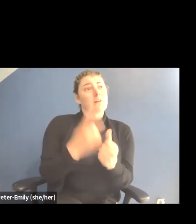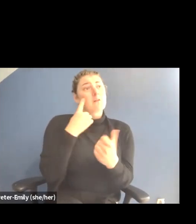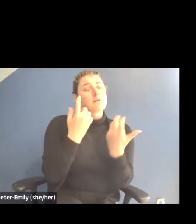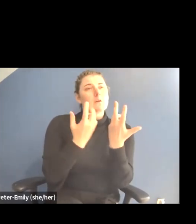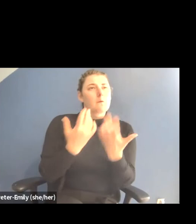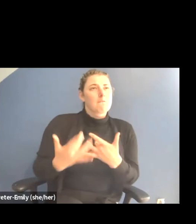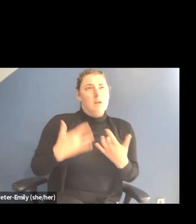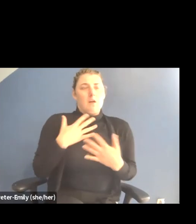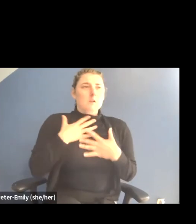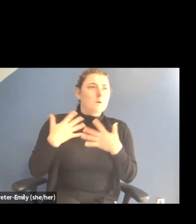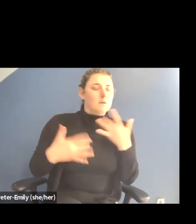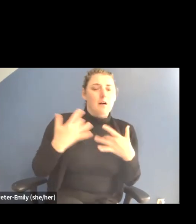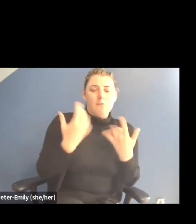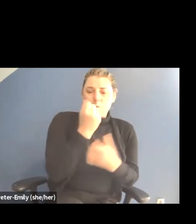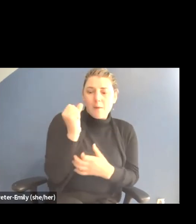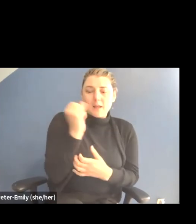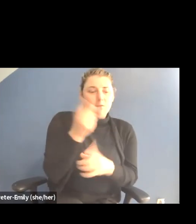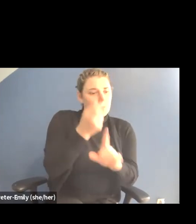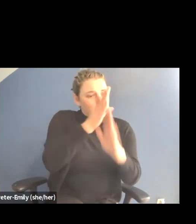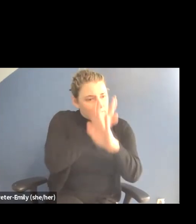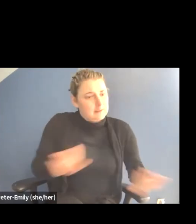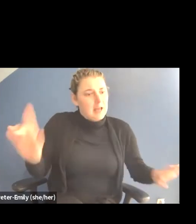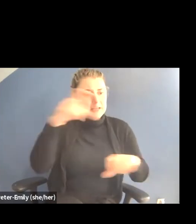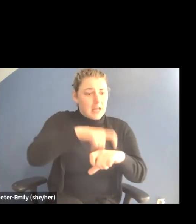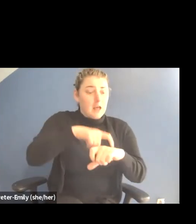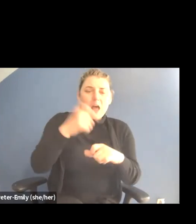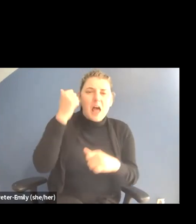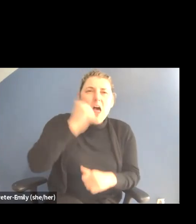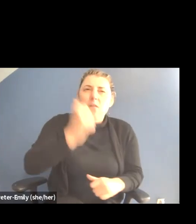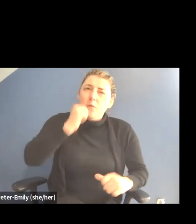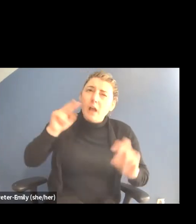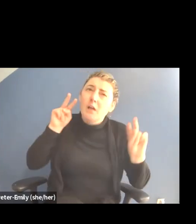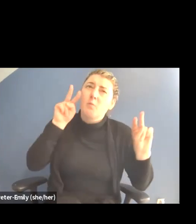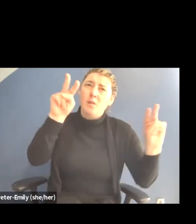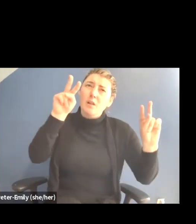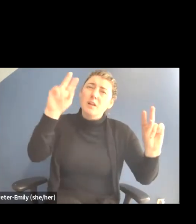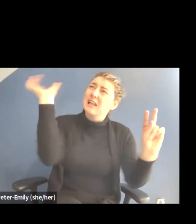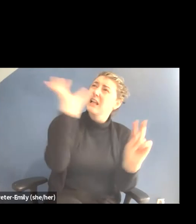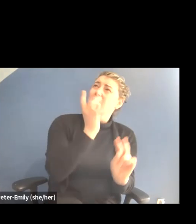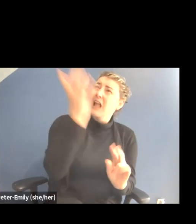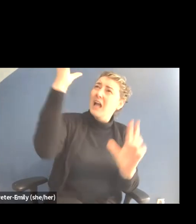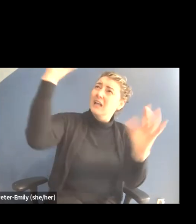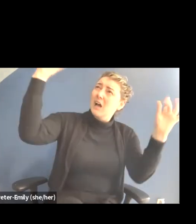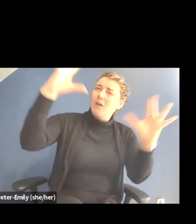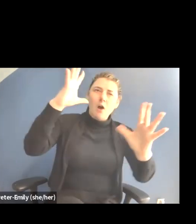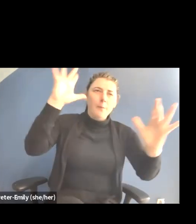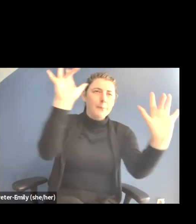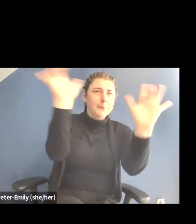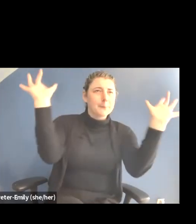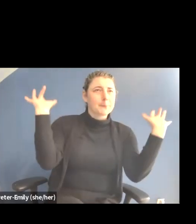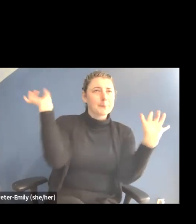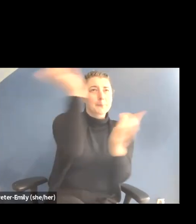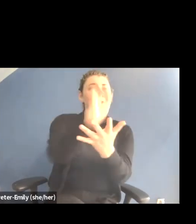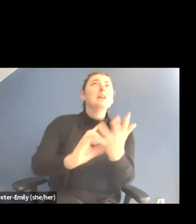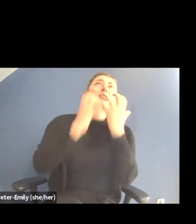of a silent tongue. Every day, we lean forward into the light of our brightest designs and cherish the